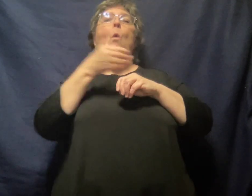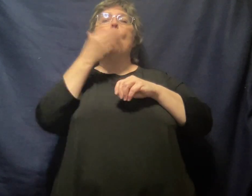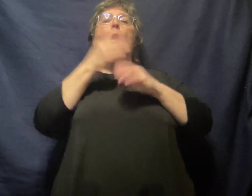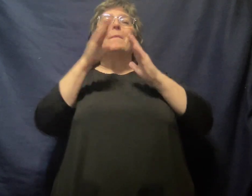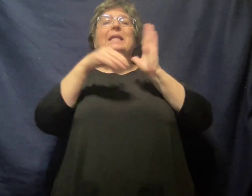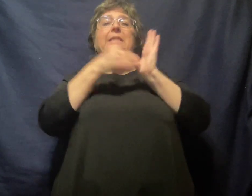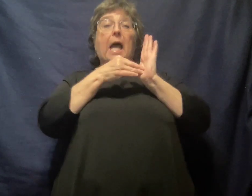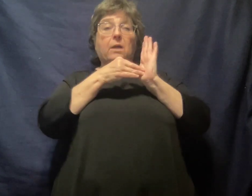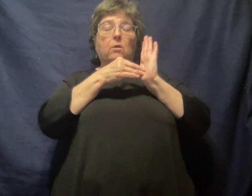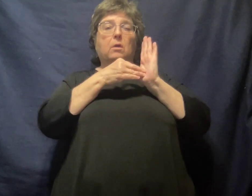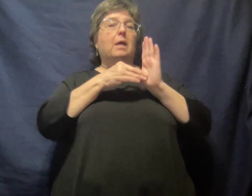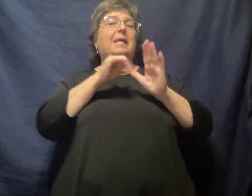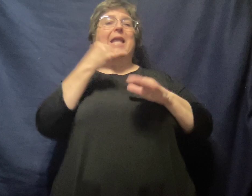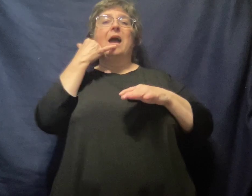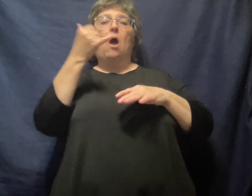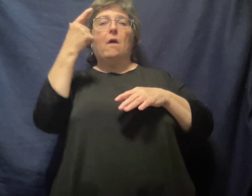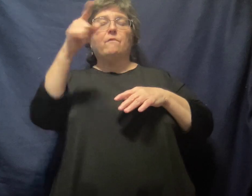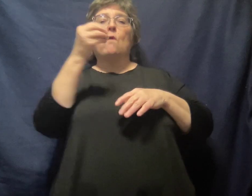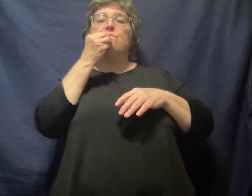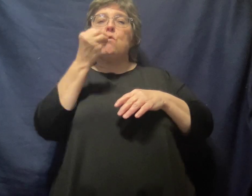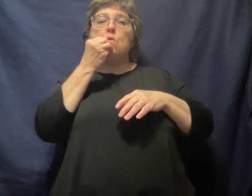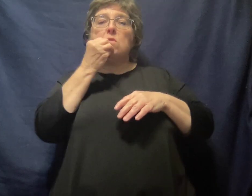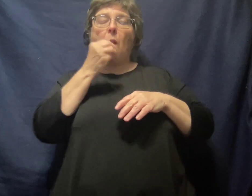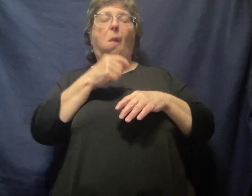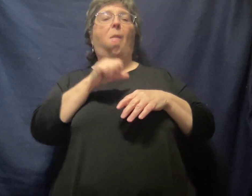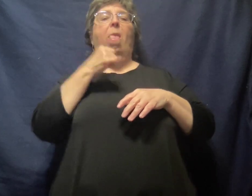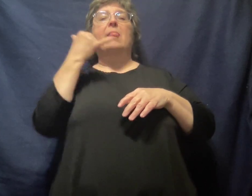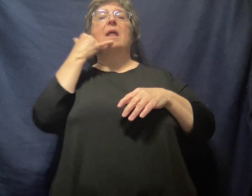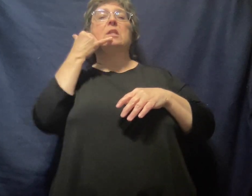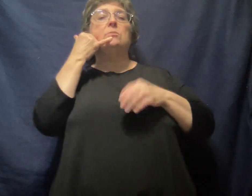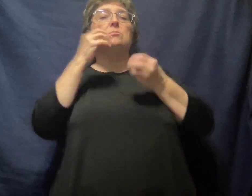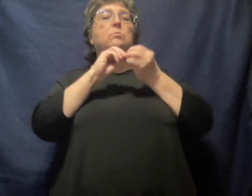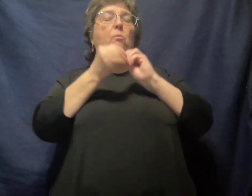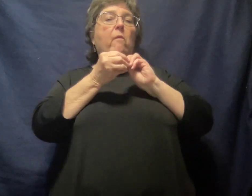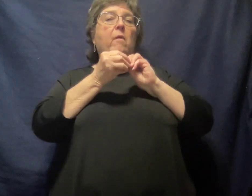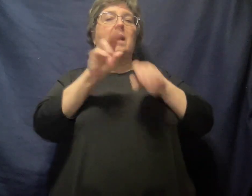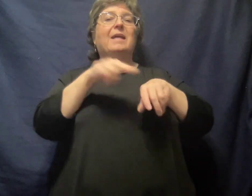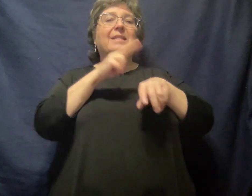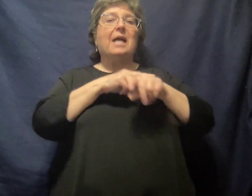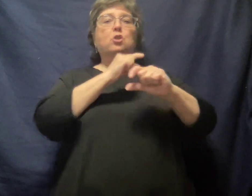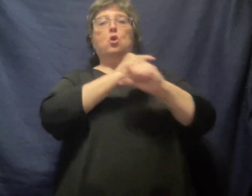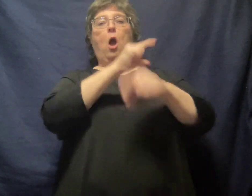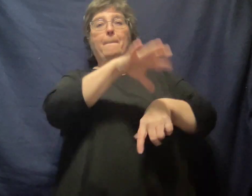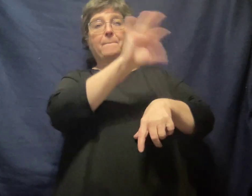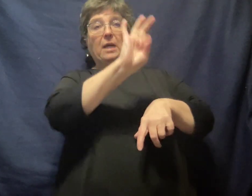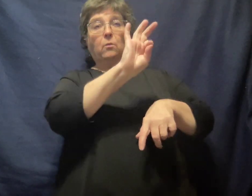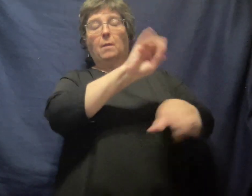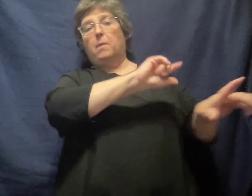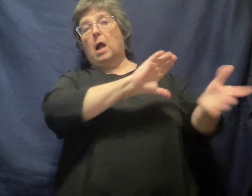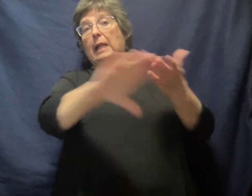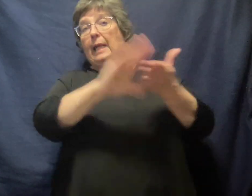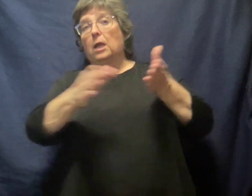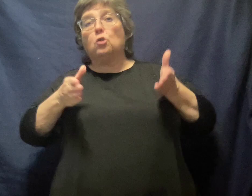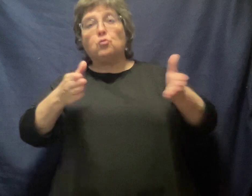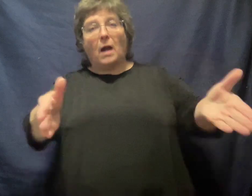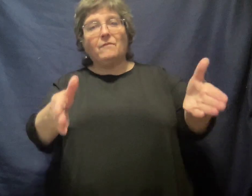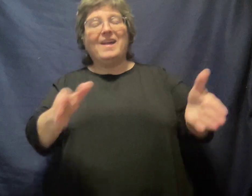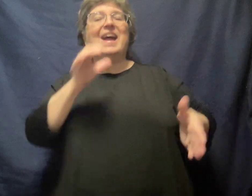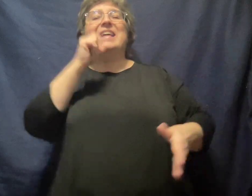It is not a number to call for food. It is not a number to call to have the National Guard pick you up and clean up your driveway. That's not what the National